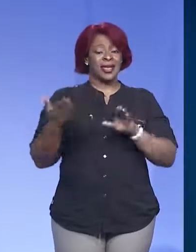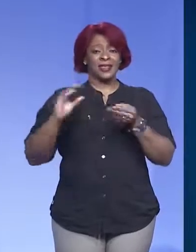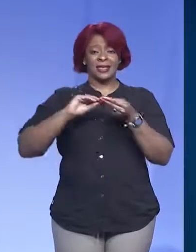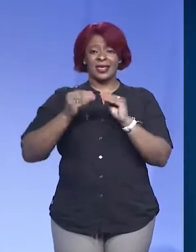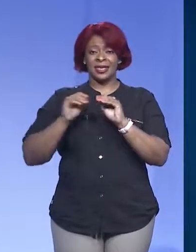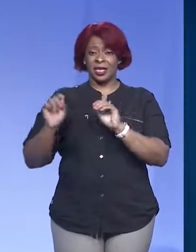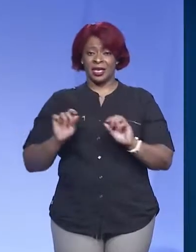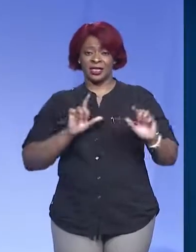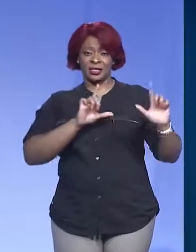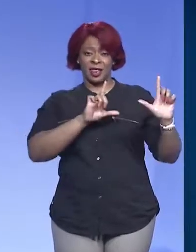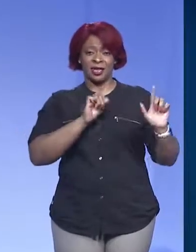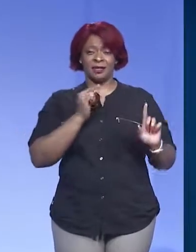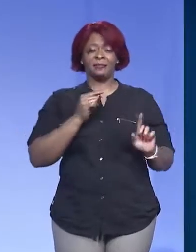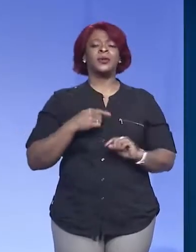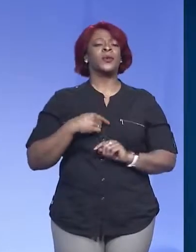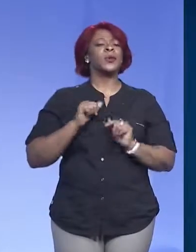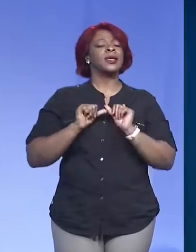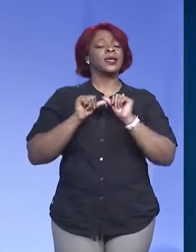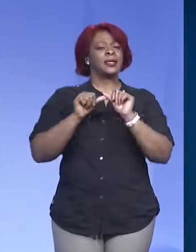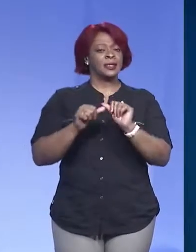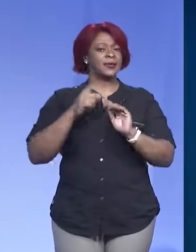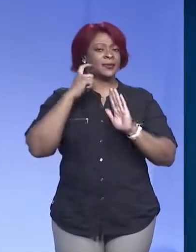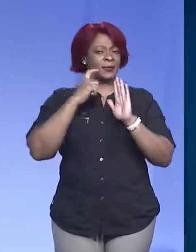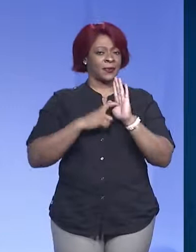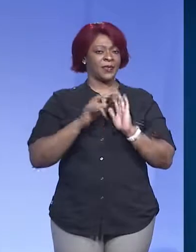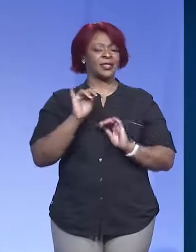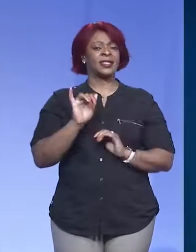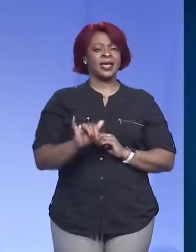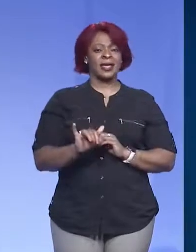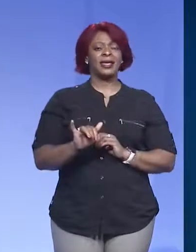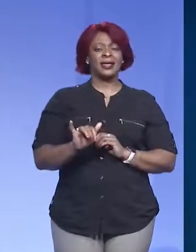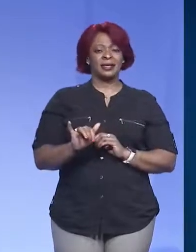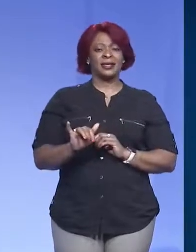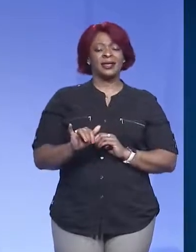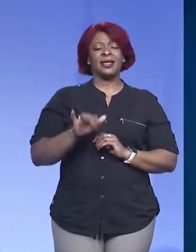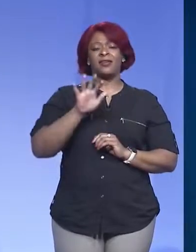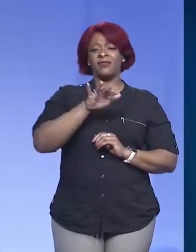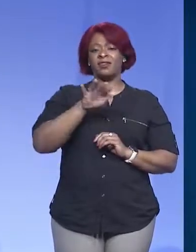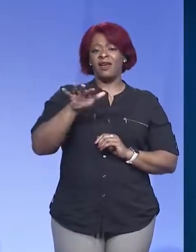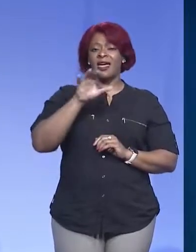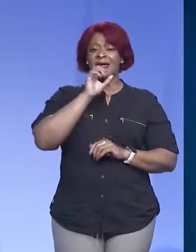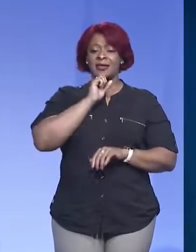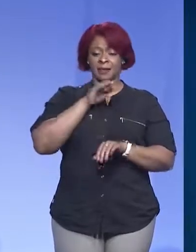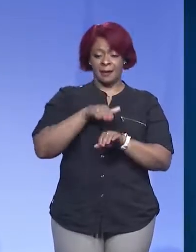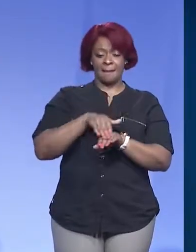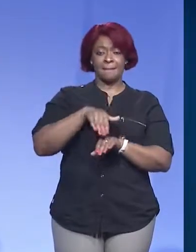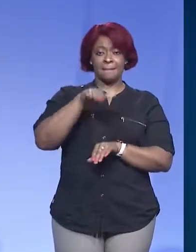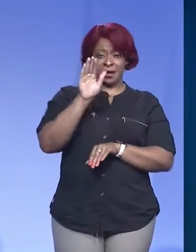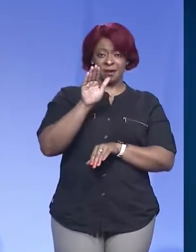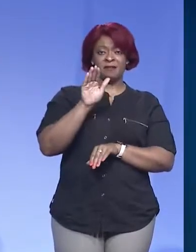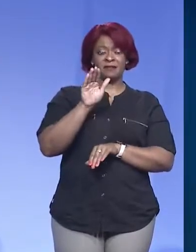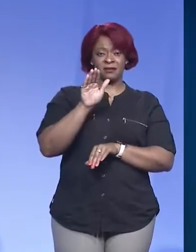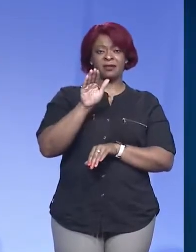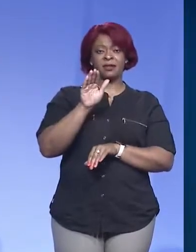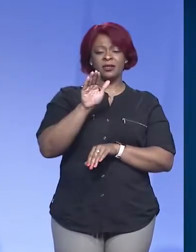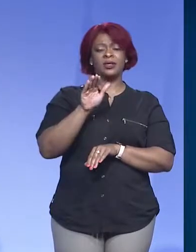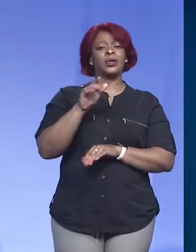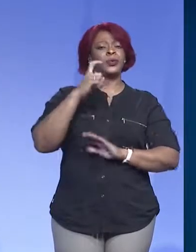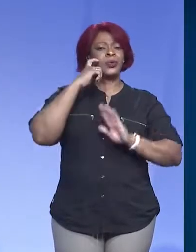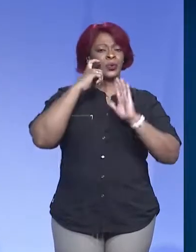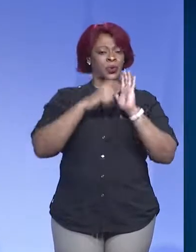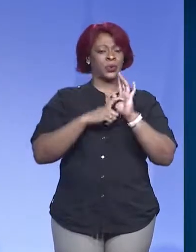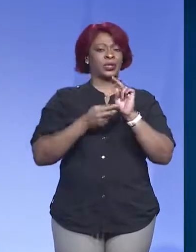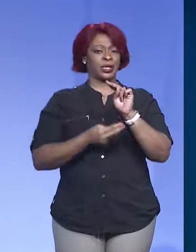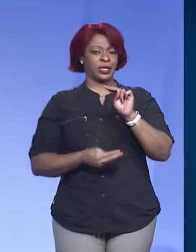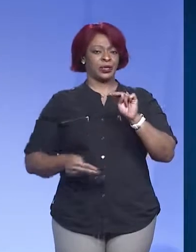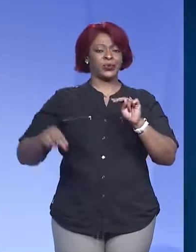slide, we continue to see that being 55 years of age and older is where we see the